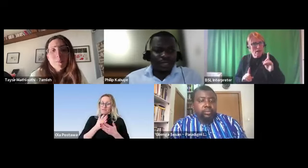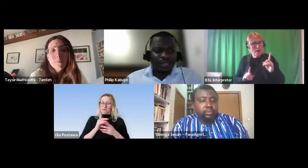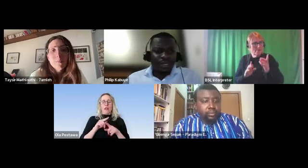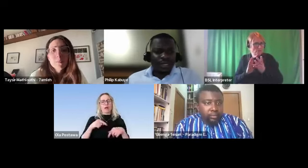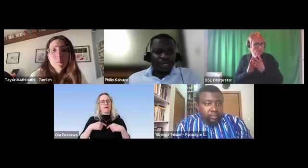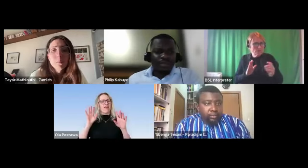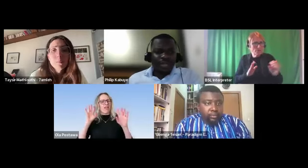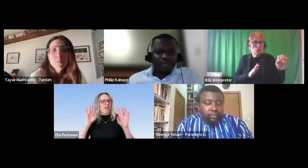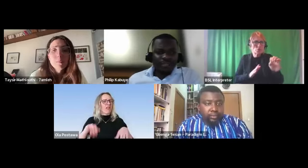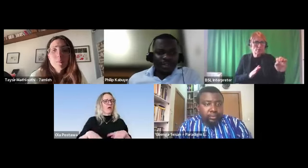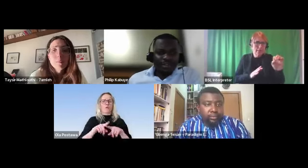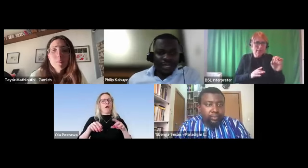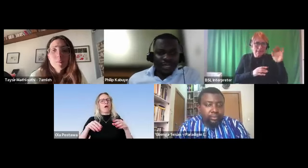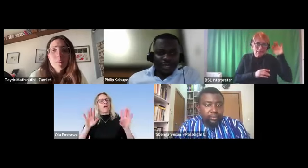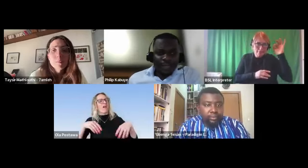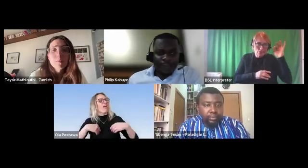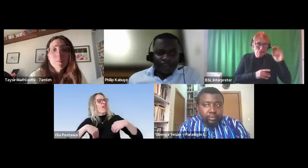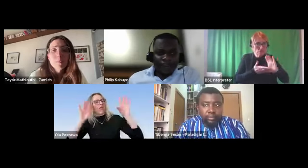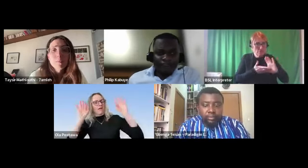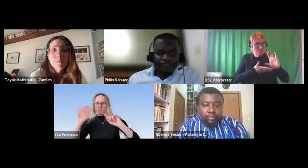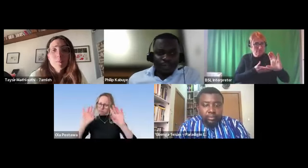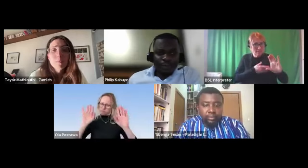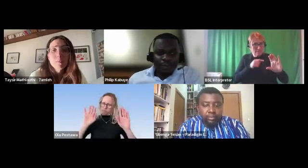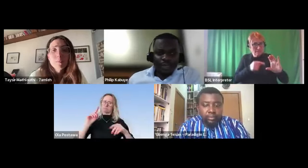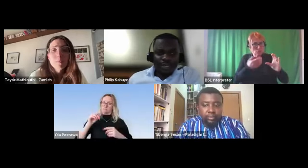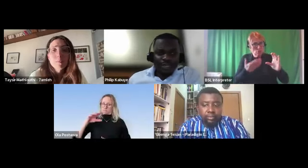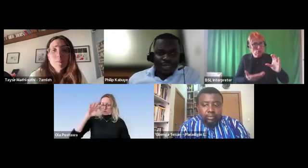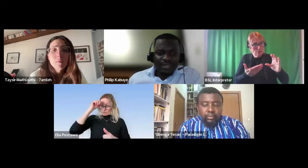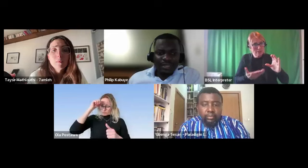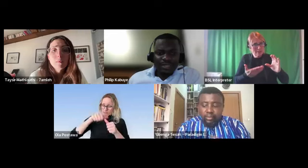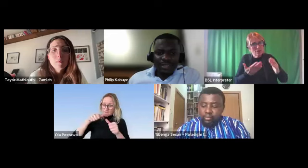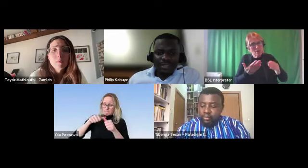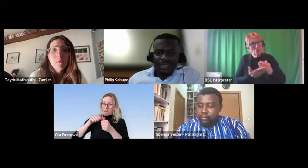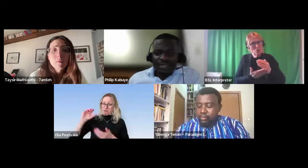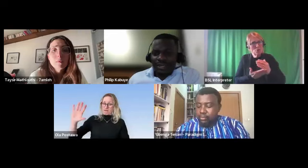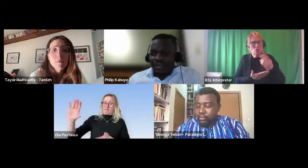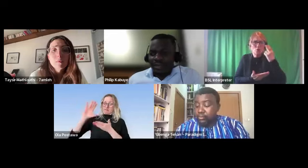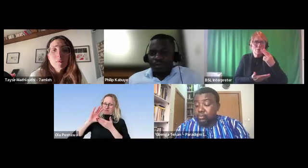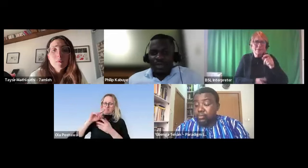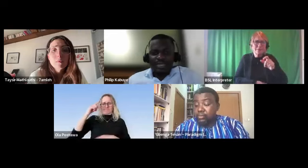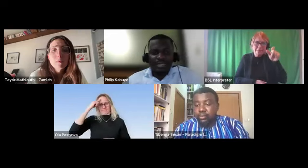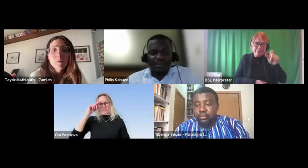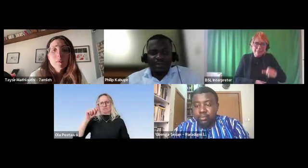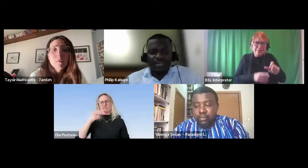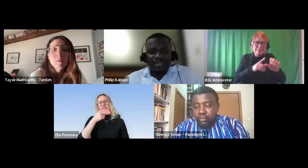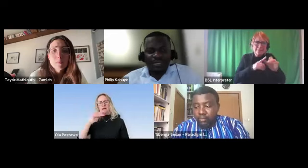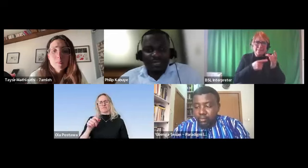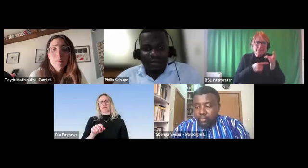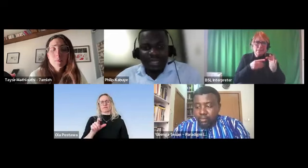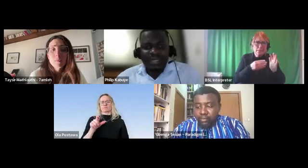European Commission is trying to fund today through its citizens equality